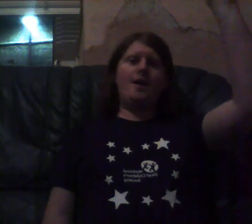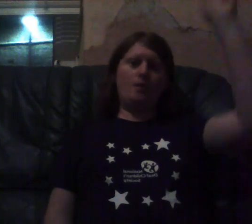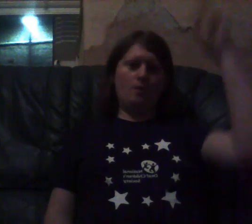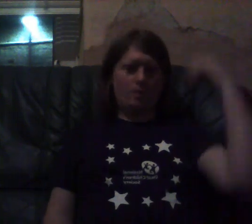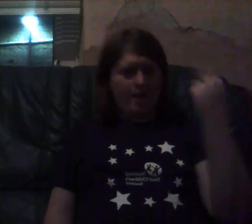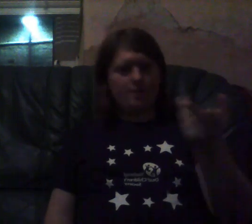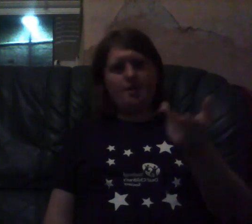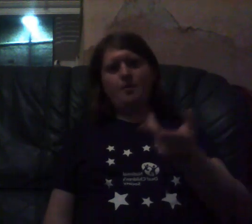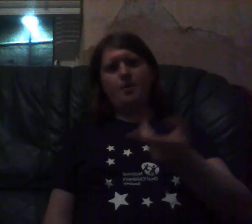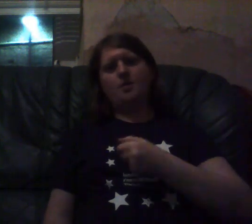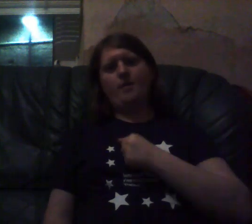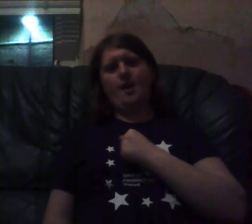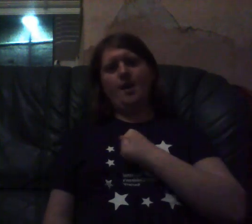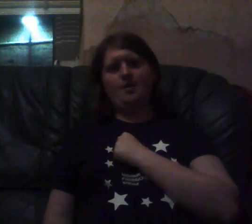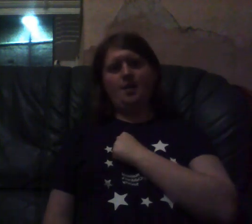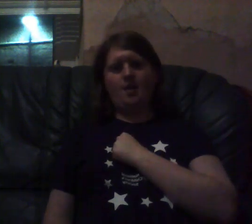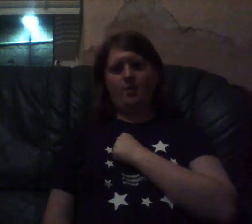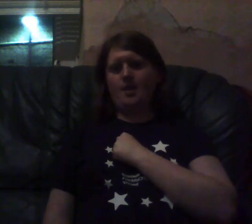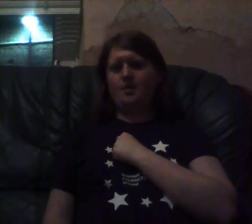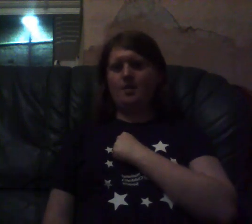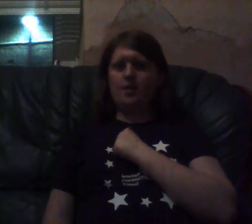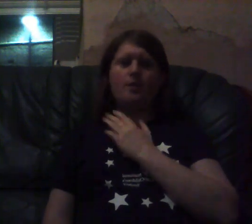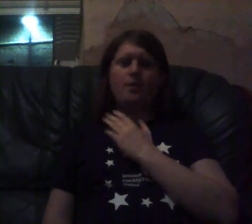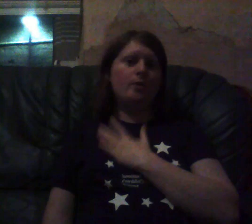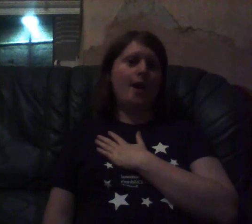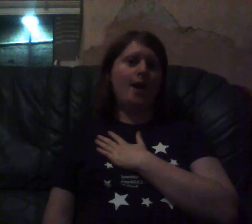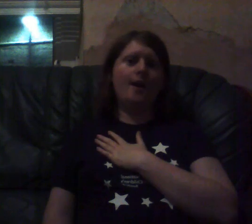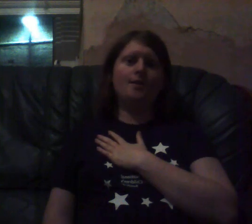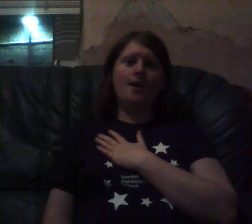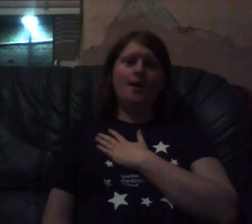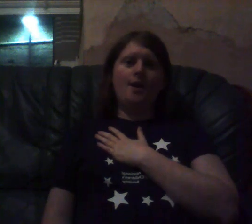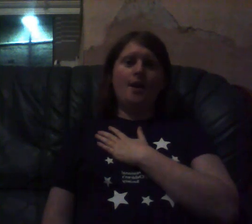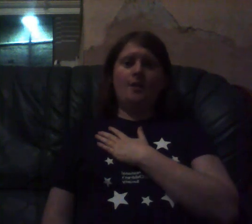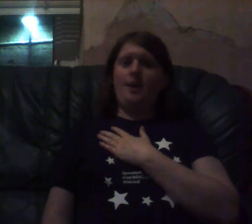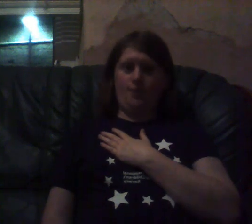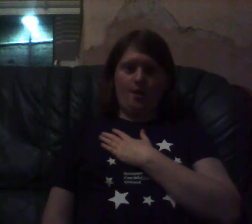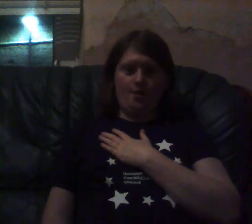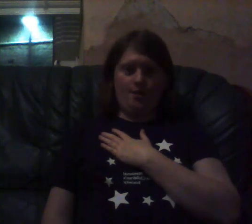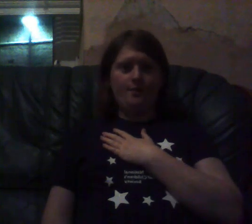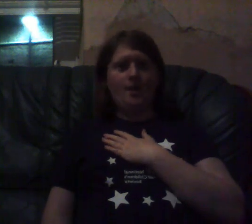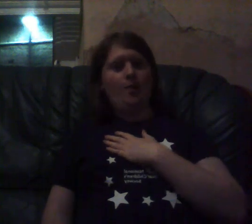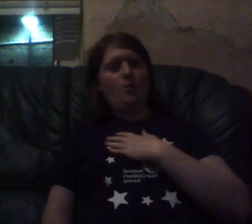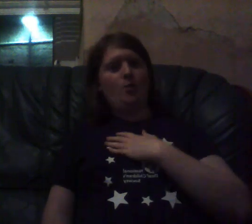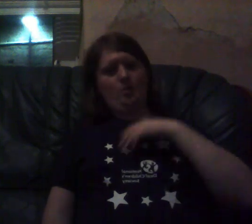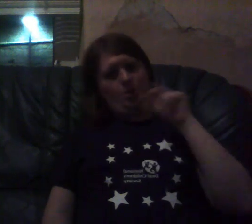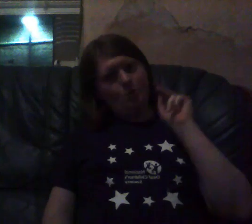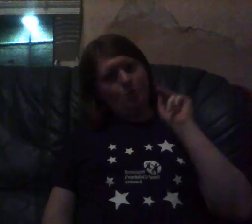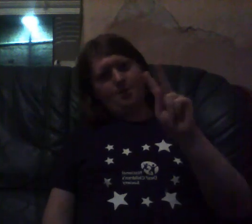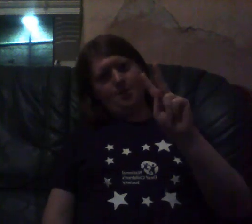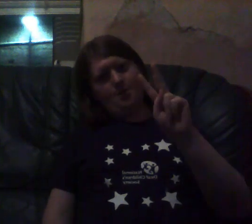Dosham! What's up, people survivors here in elsewhere? This is Undefeatable Twilight. And guess what? I'm doing 2 chapters this